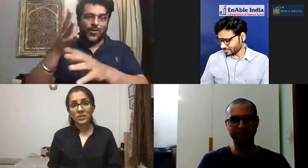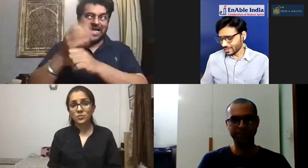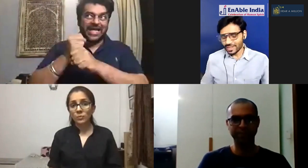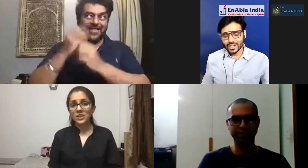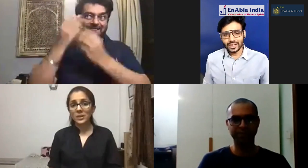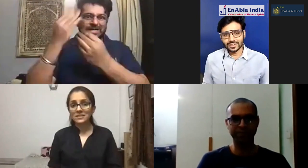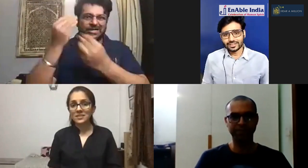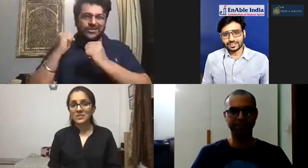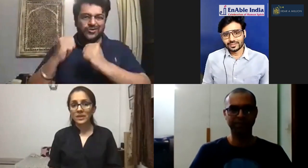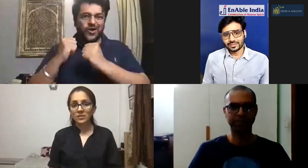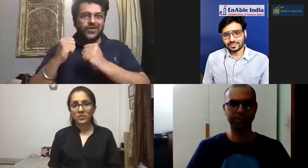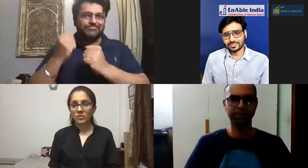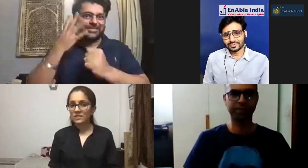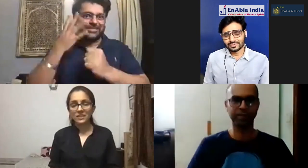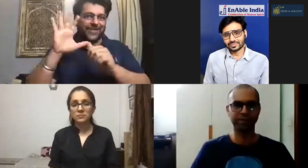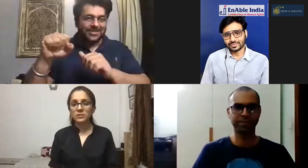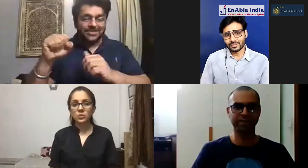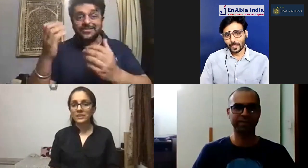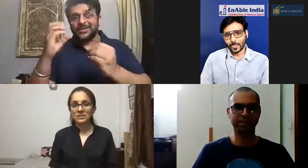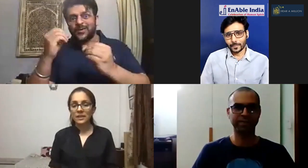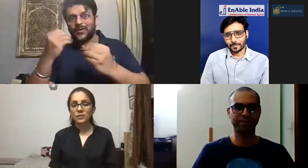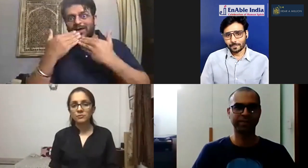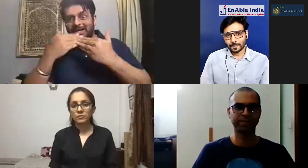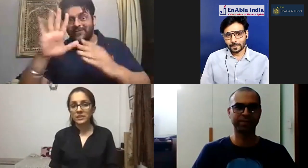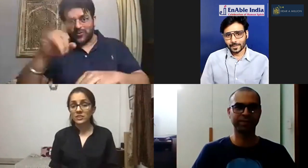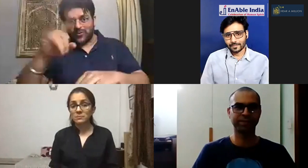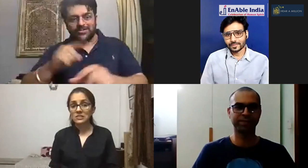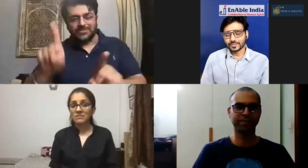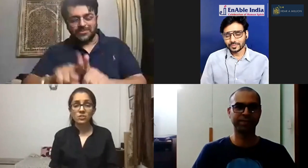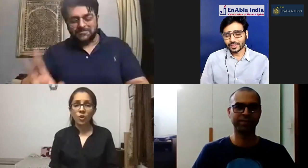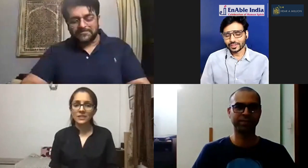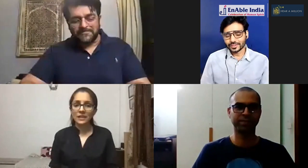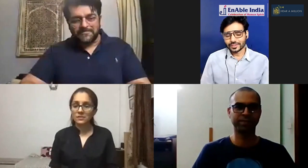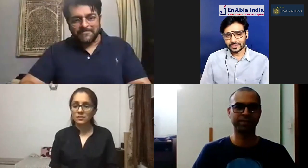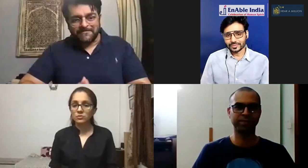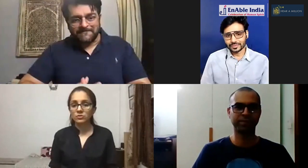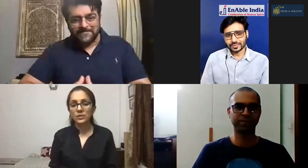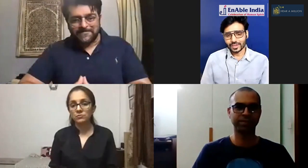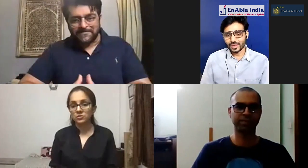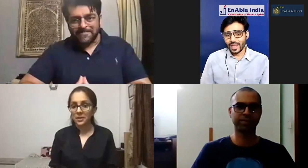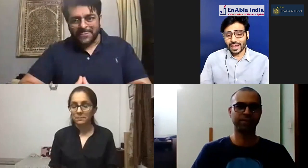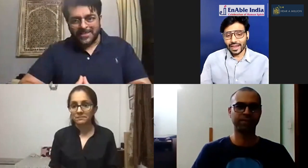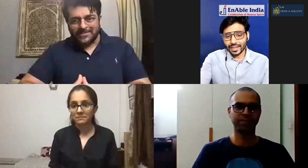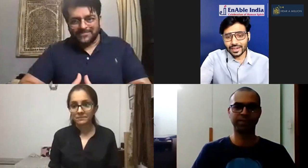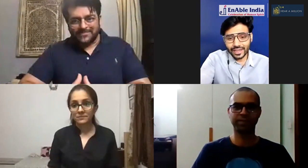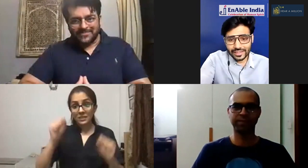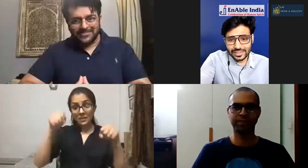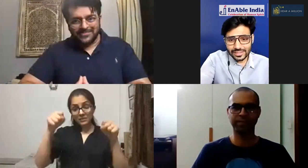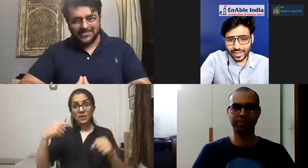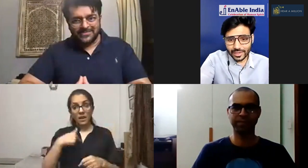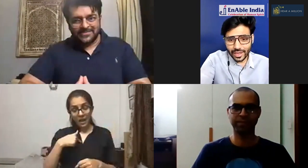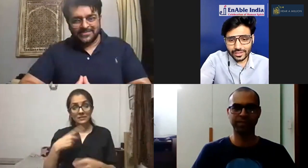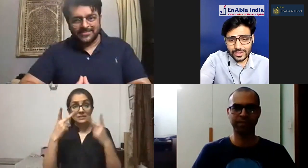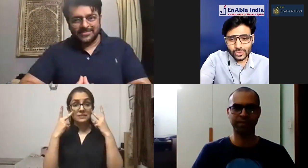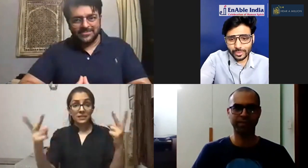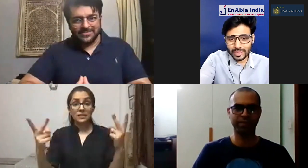know there are so many questions where, it's very difficult to get this kind of information, especially when it's not accessible. So thank you for your time. And I can see,